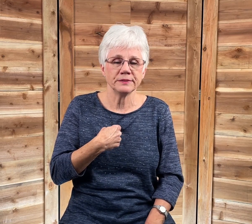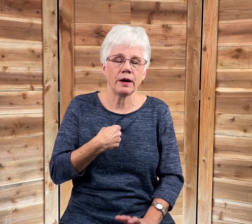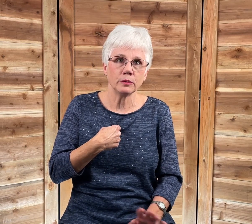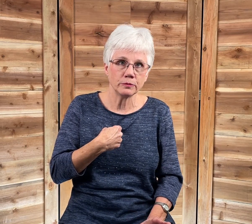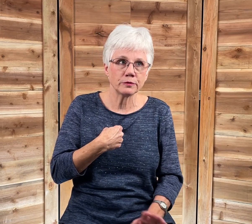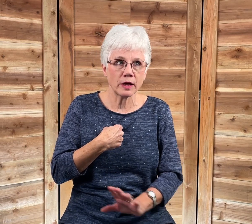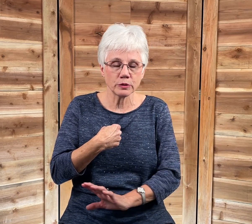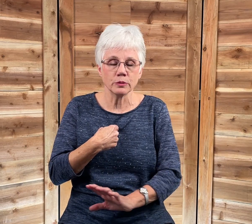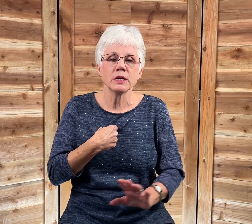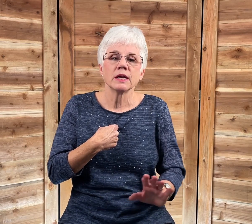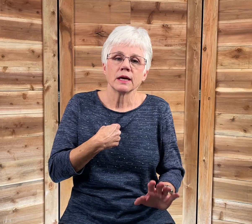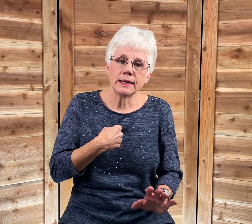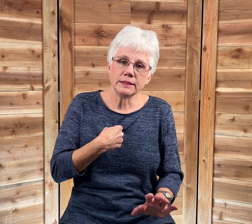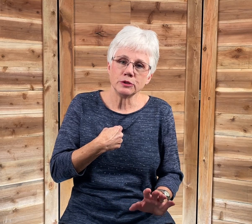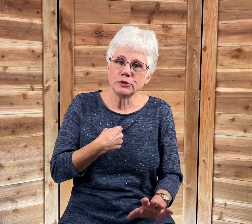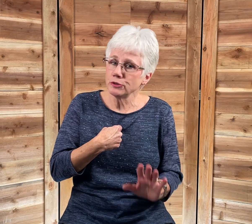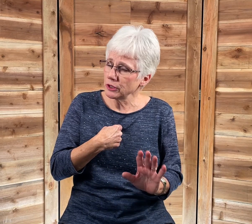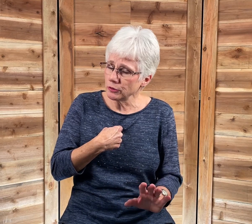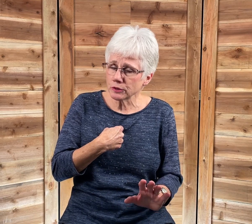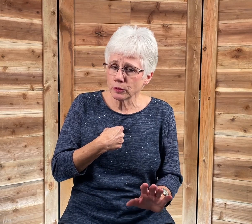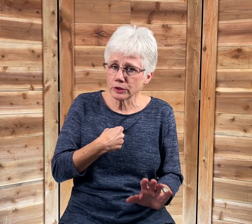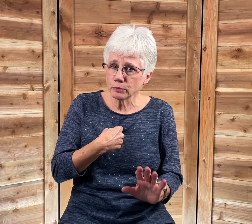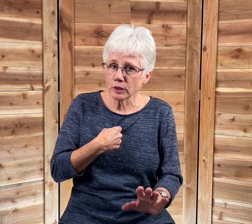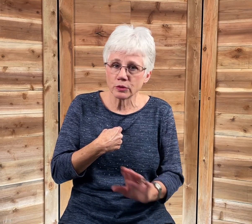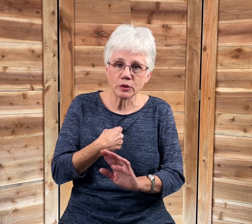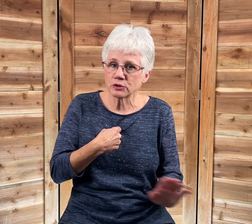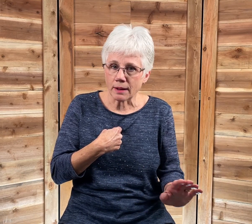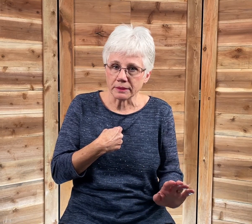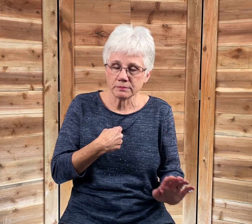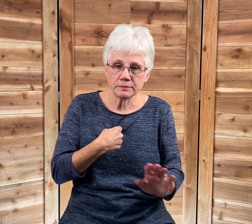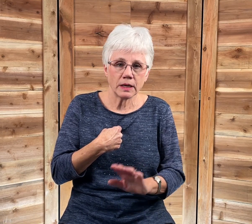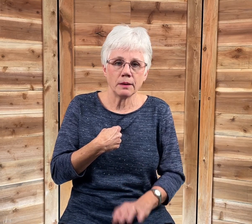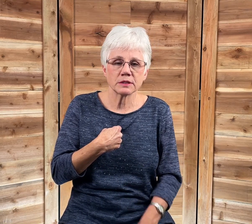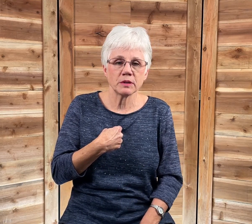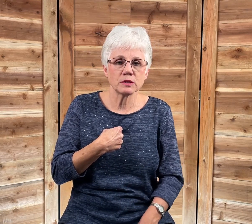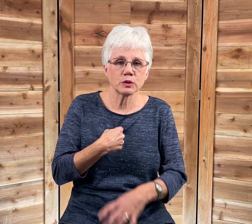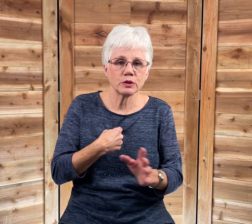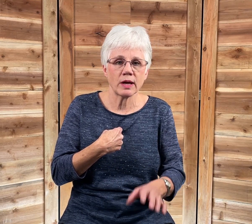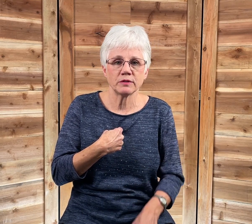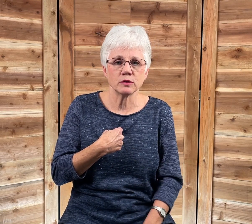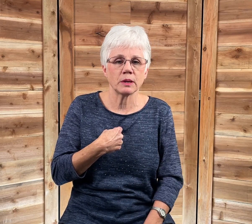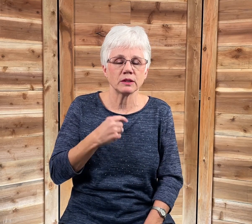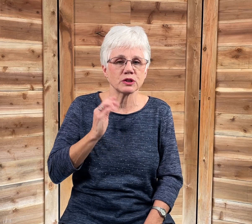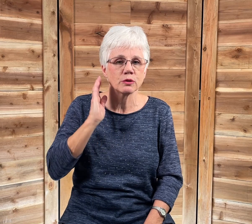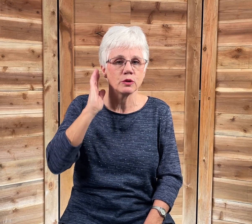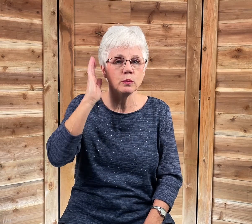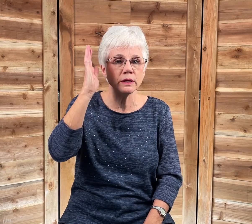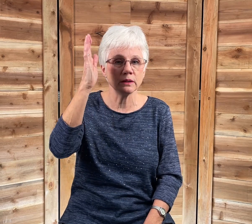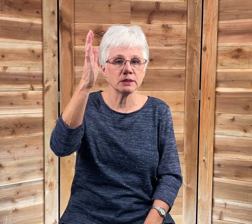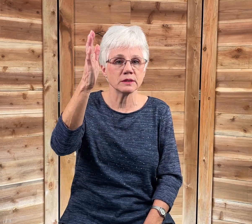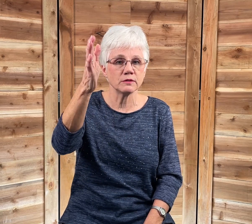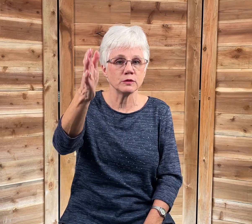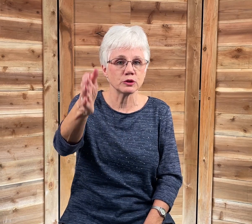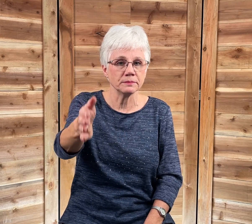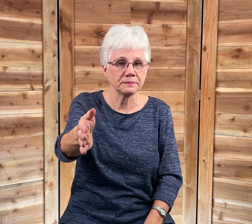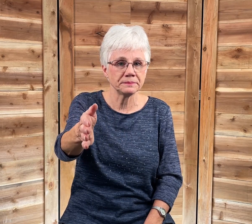will now follow you. You can use the word will, or you can drop it. Some of these words you don't have to use, but I'll just show you. Will